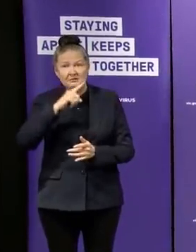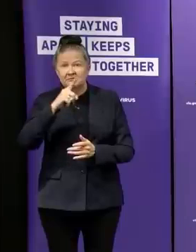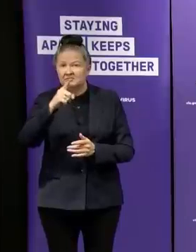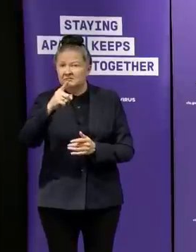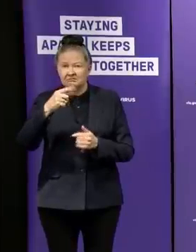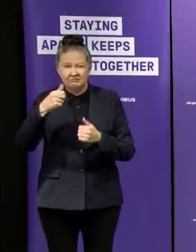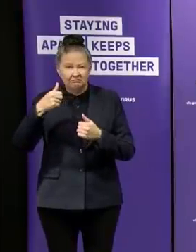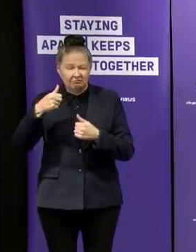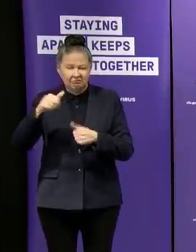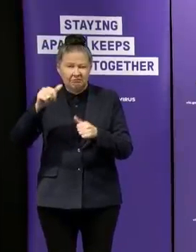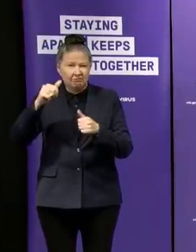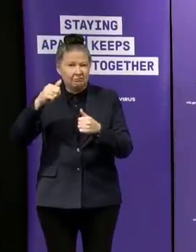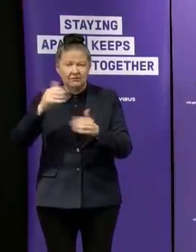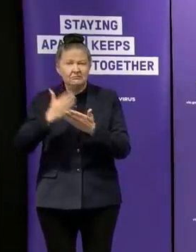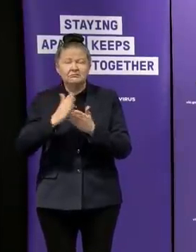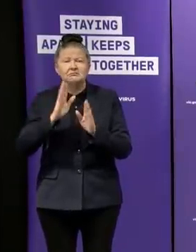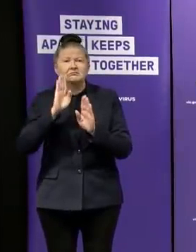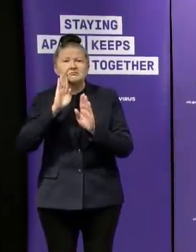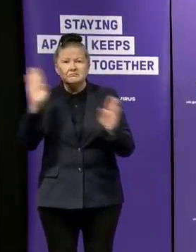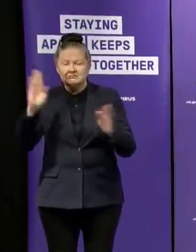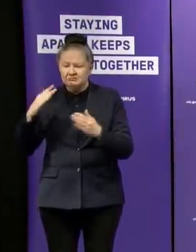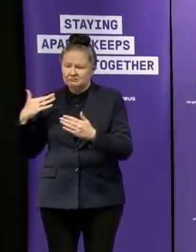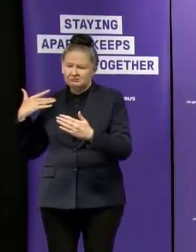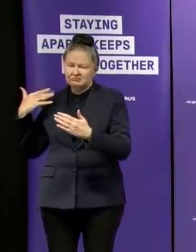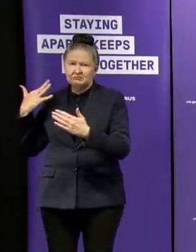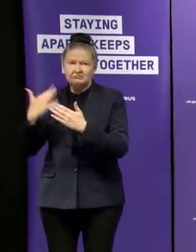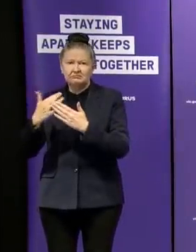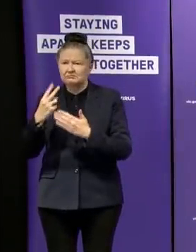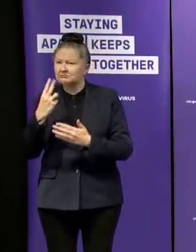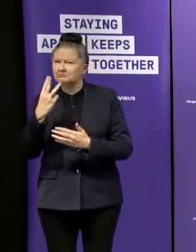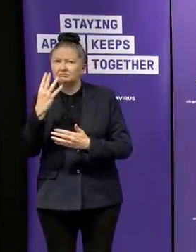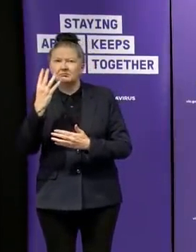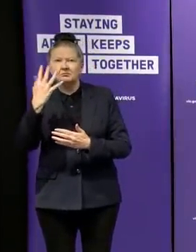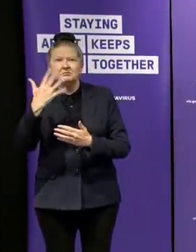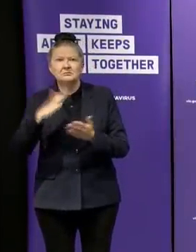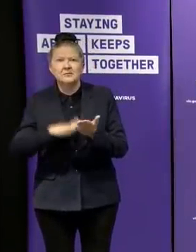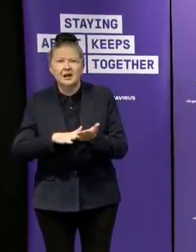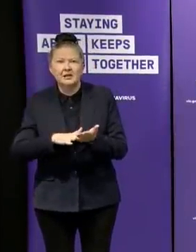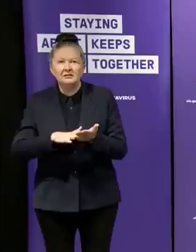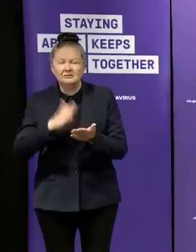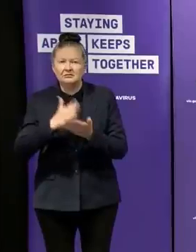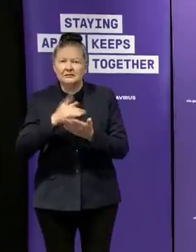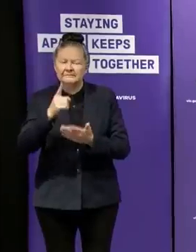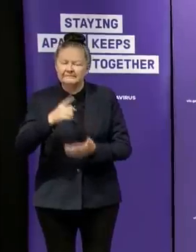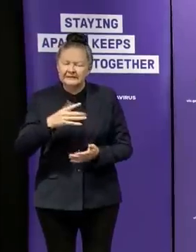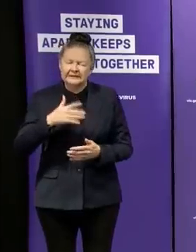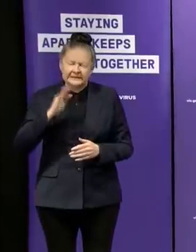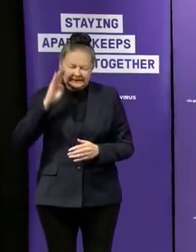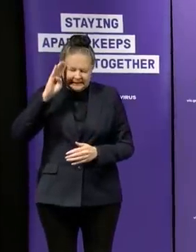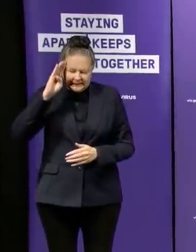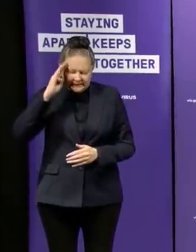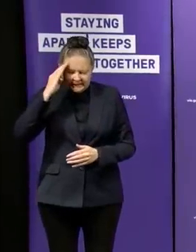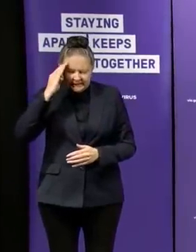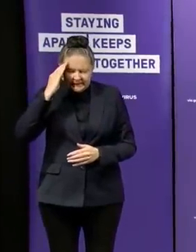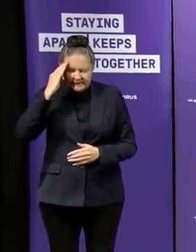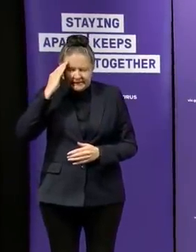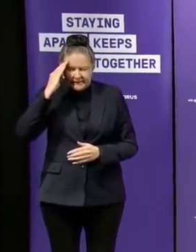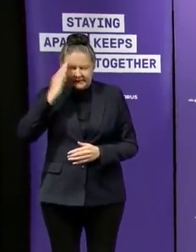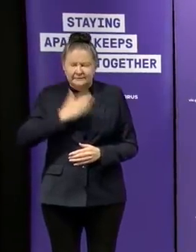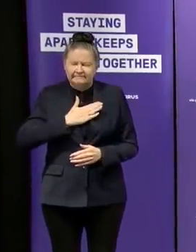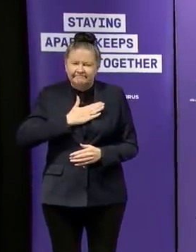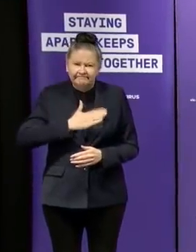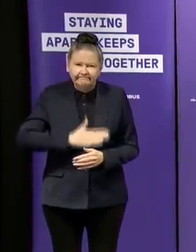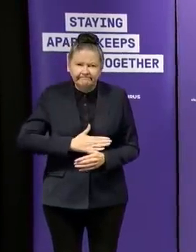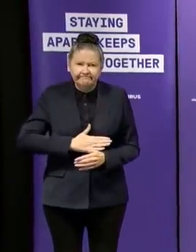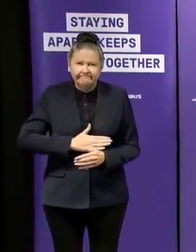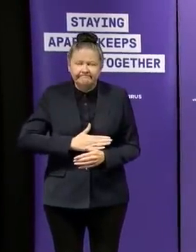remarkable result over the last few months. Everyone who has dug deep and made extraordinary sacrifices and carried an